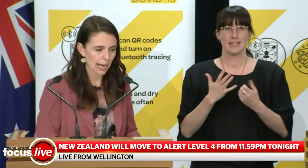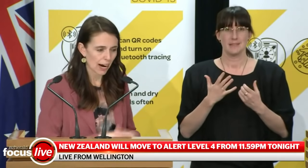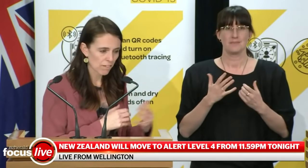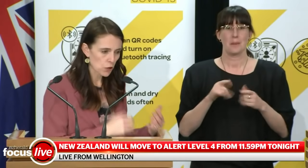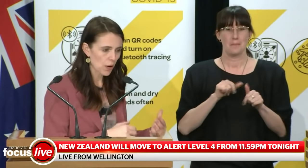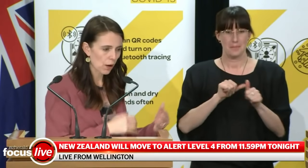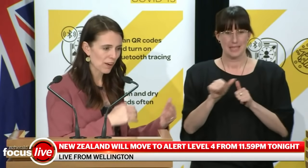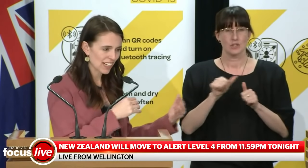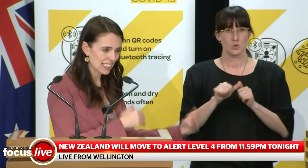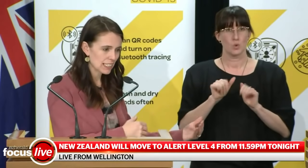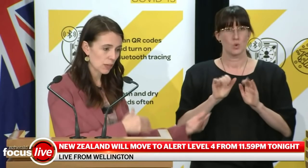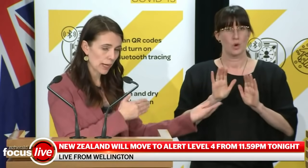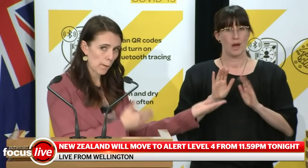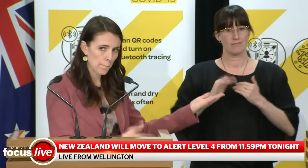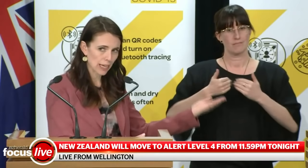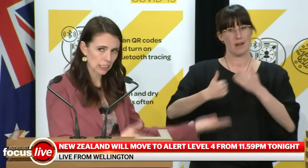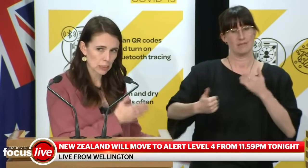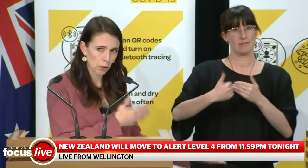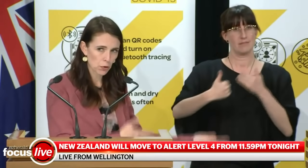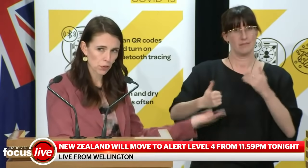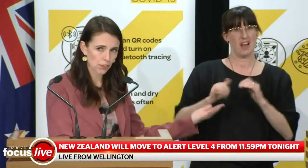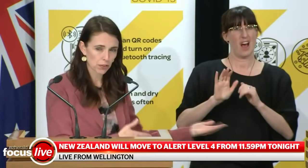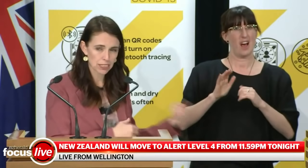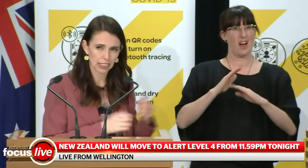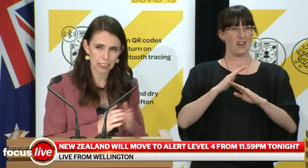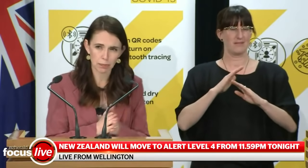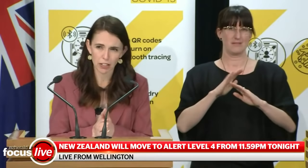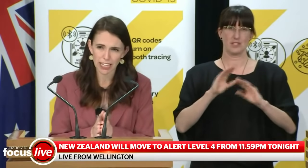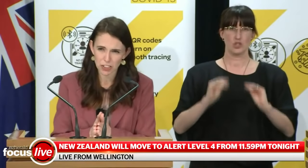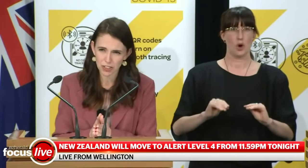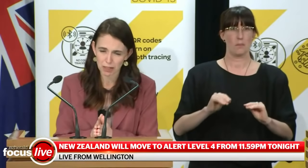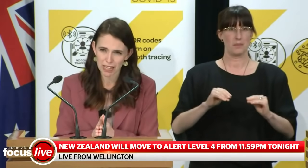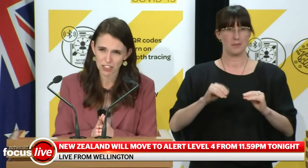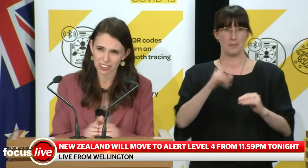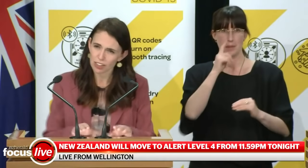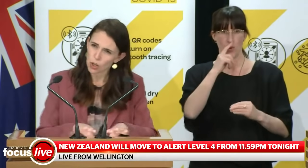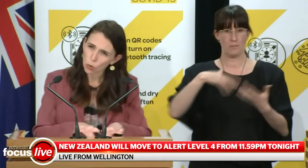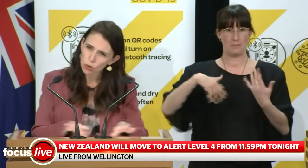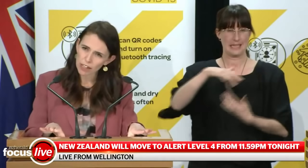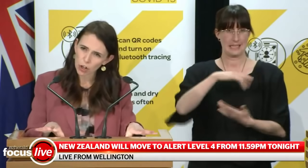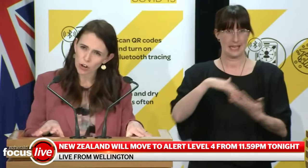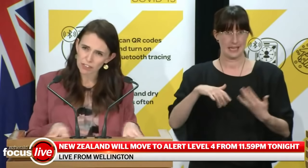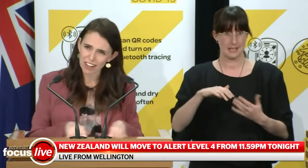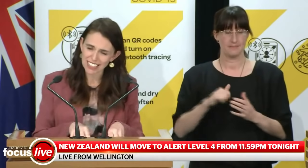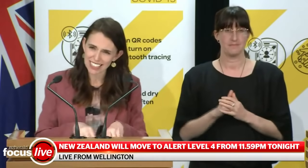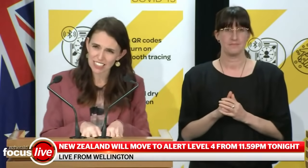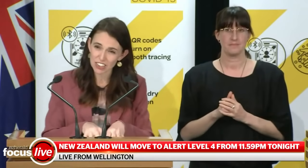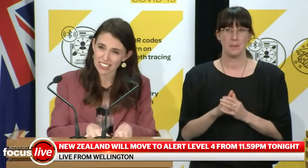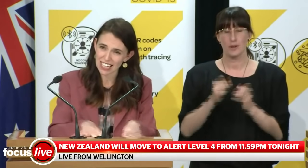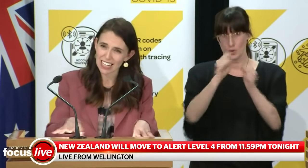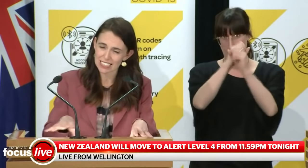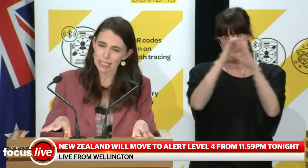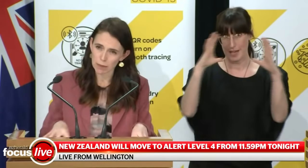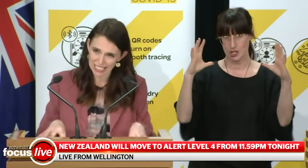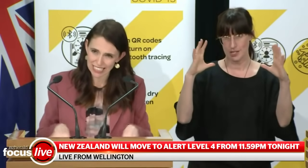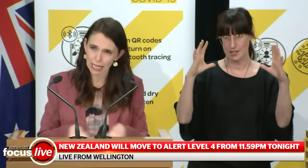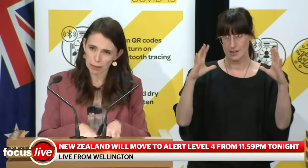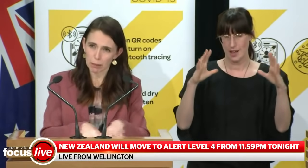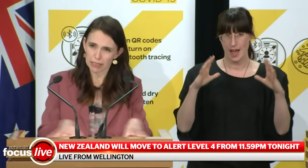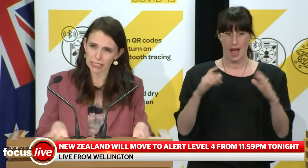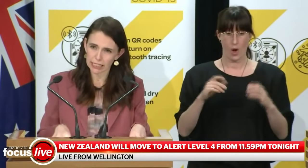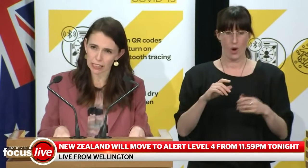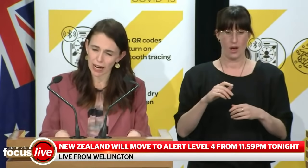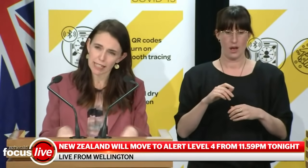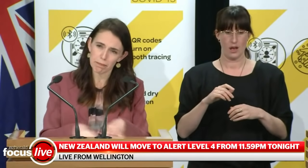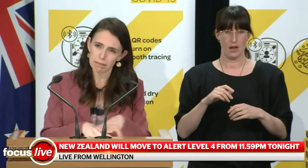stages. Our view, however, is that we can balance both of those things. But as you can imagine, all of our COVID vaccine sites are set up